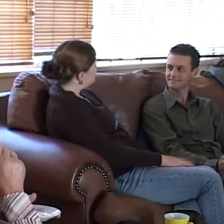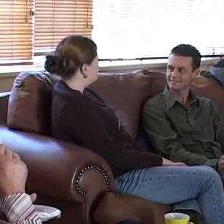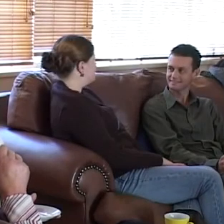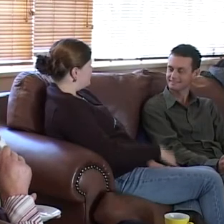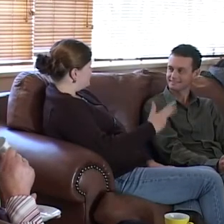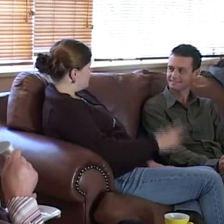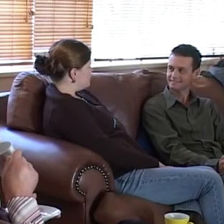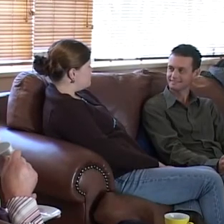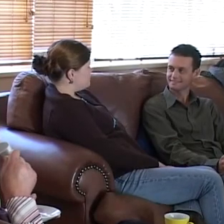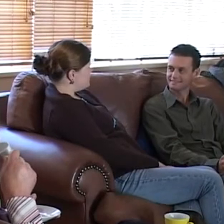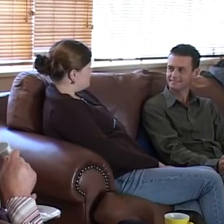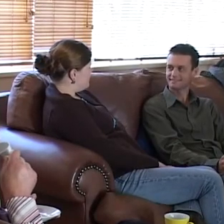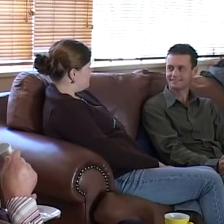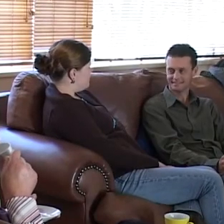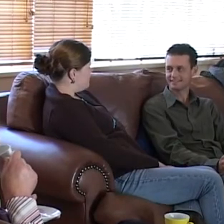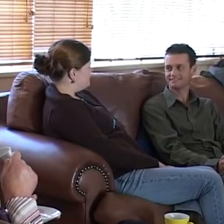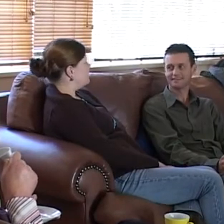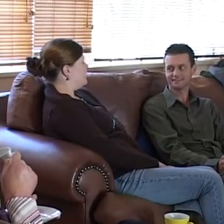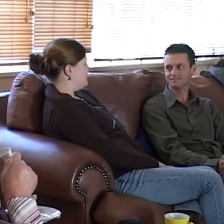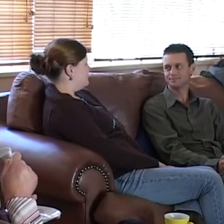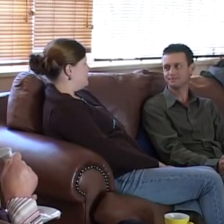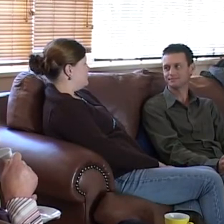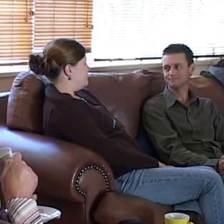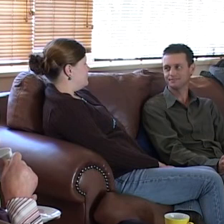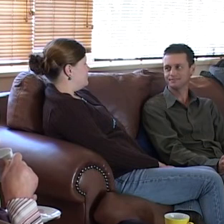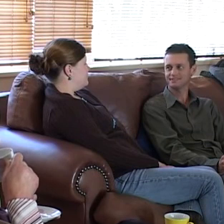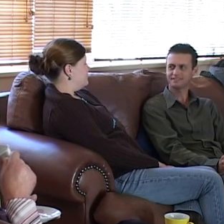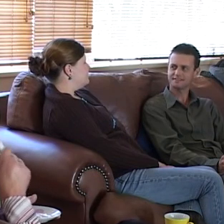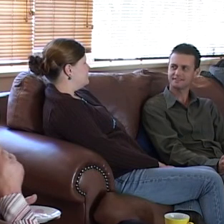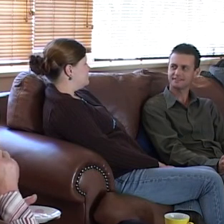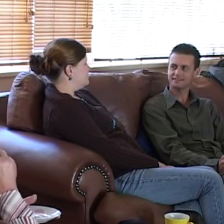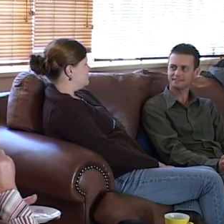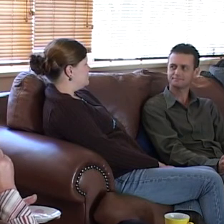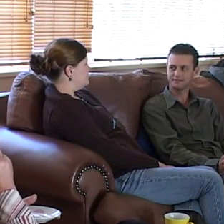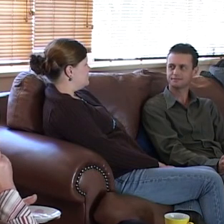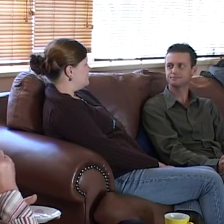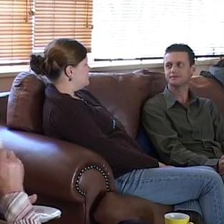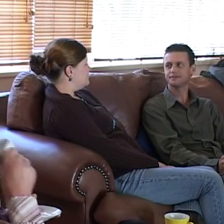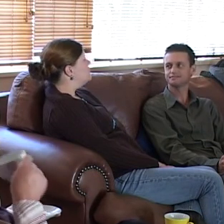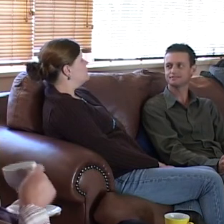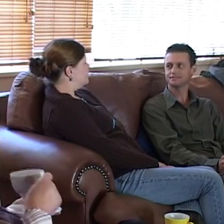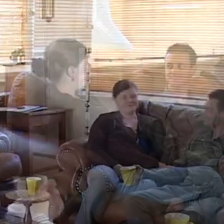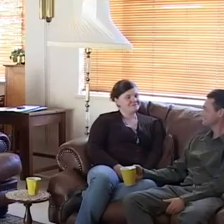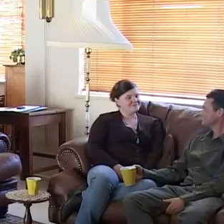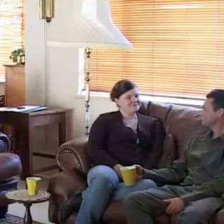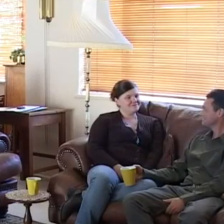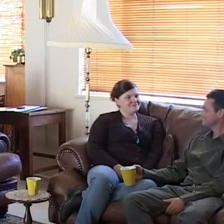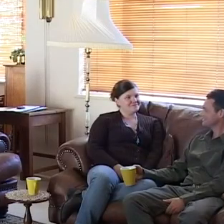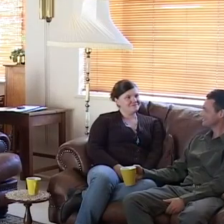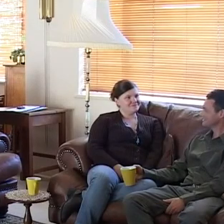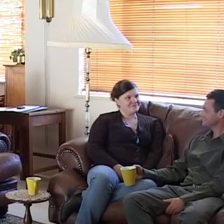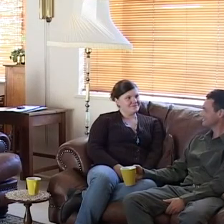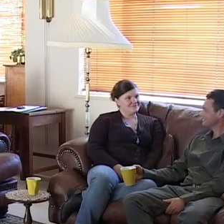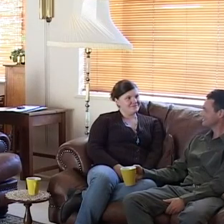As people get older, we often lose our hearing and then get isolated from the rest of your family and deprived from effective